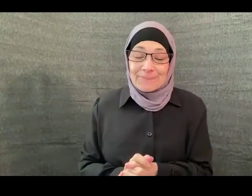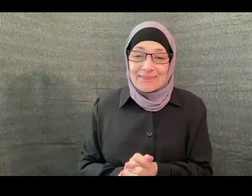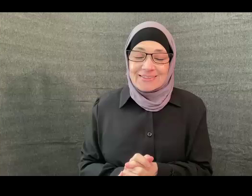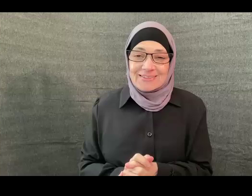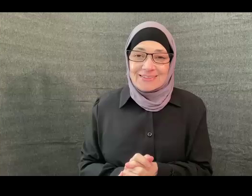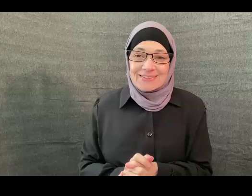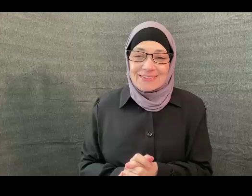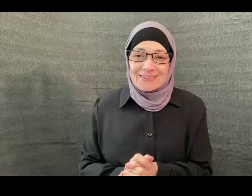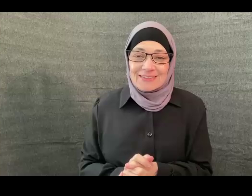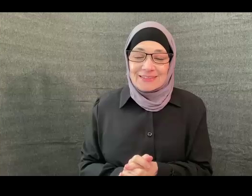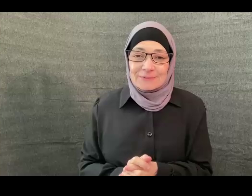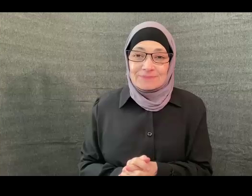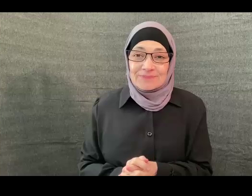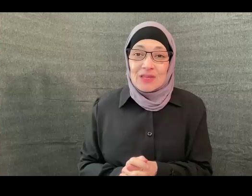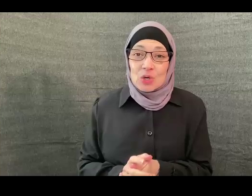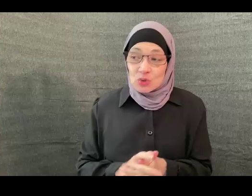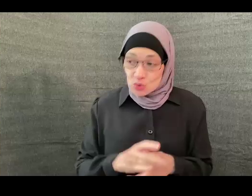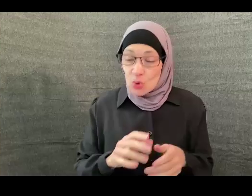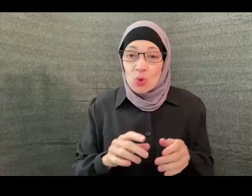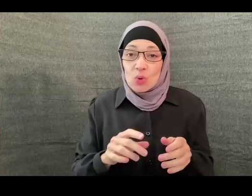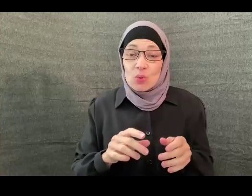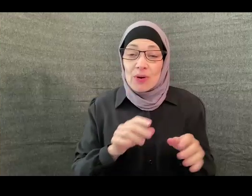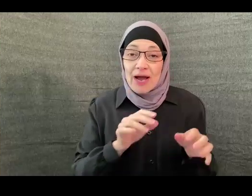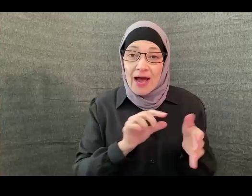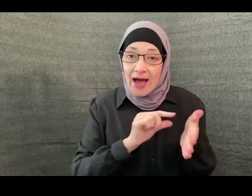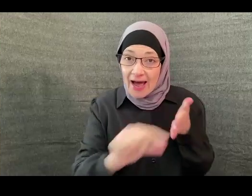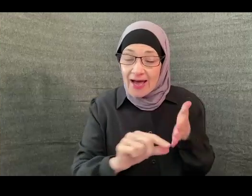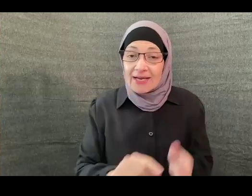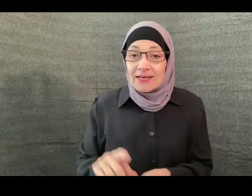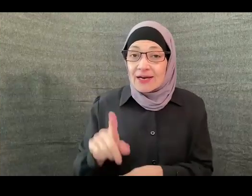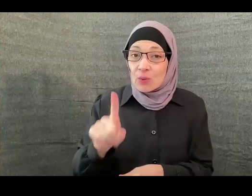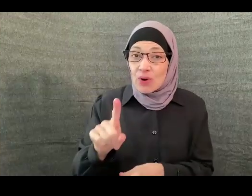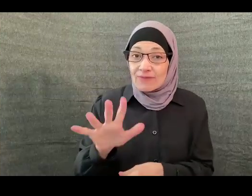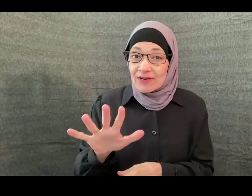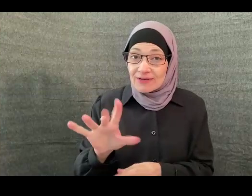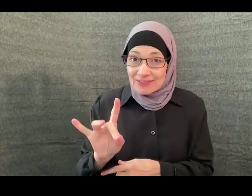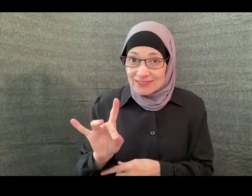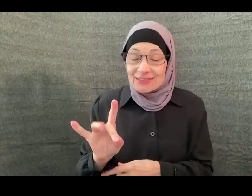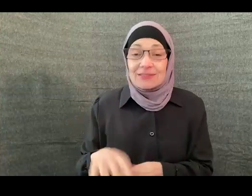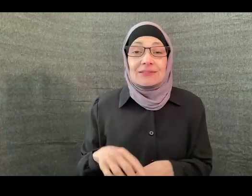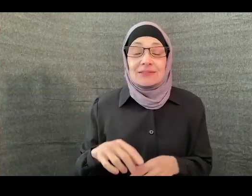So, in ayah number 158, the Quran was talking about